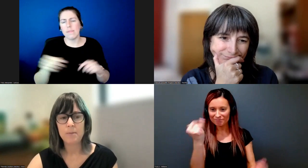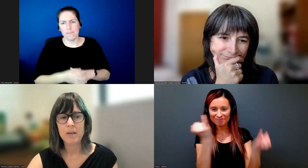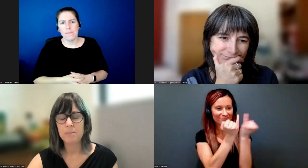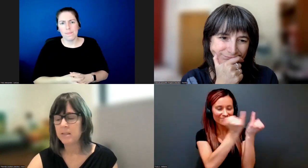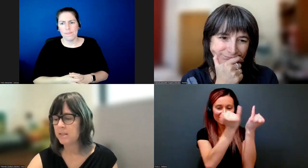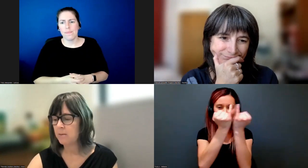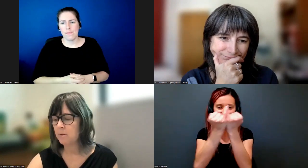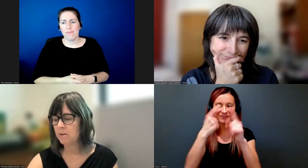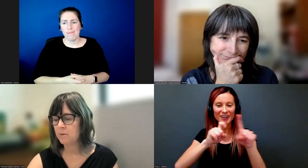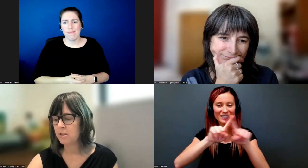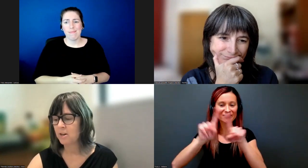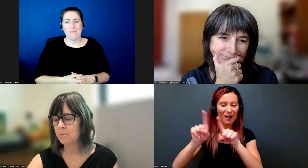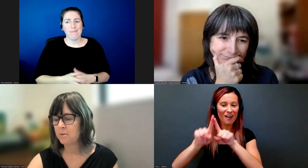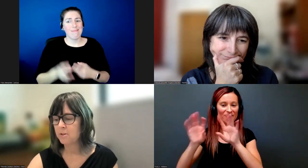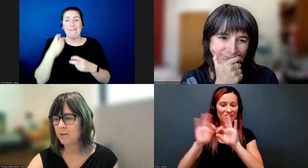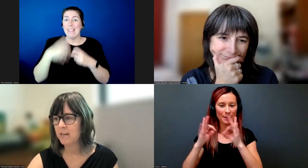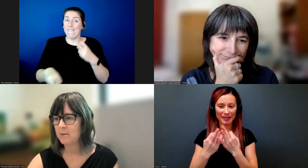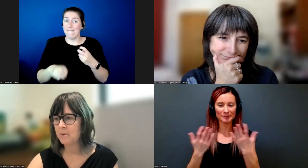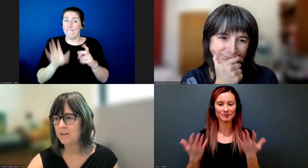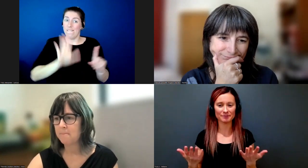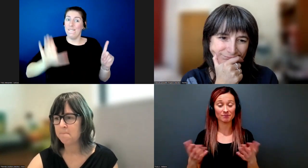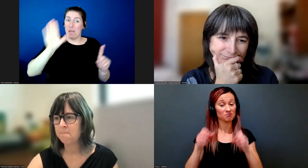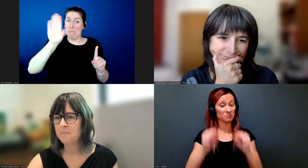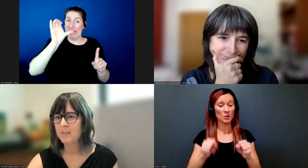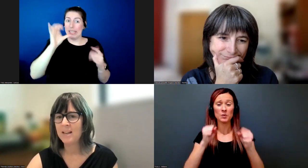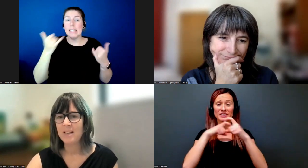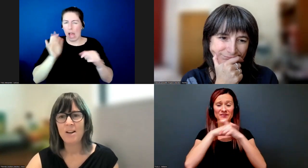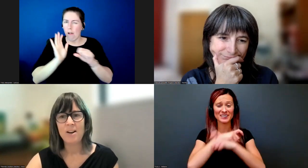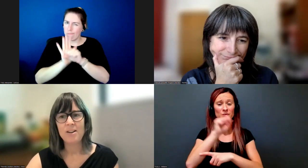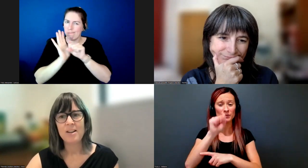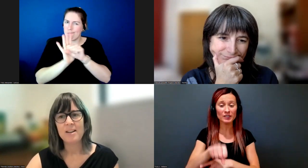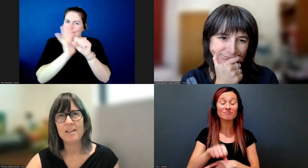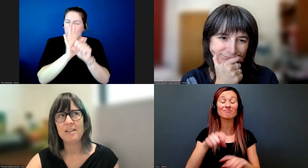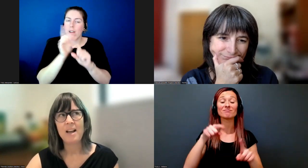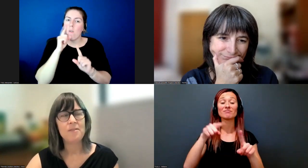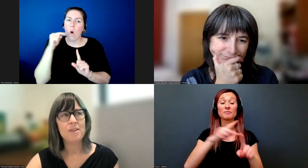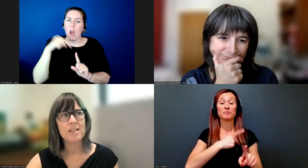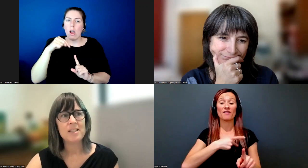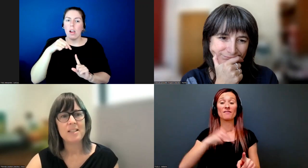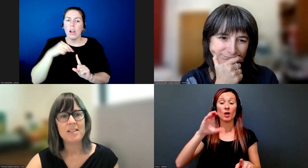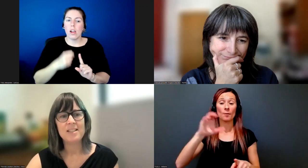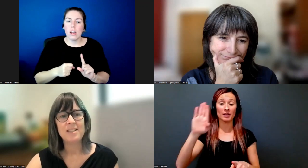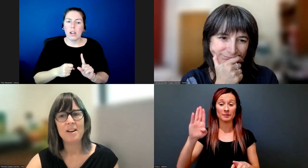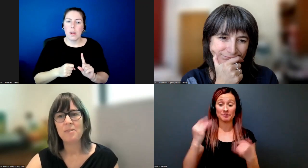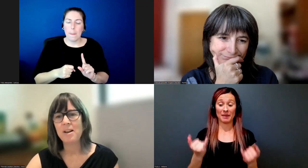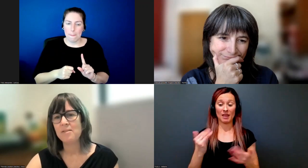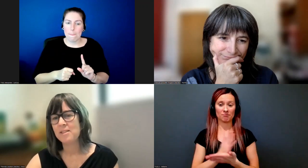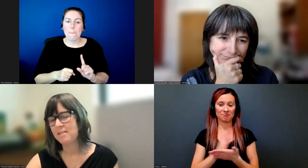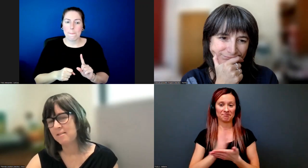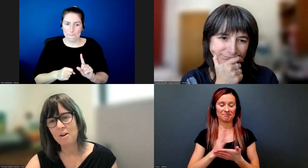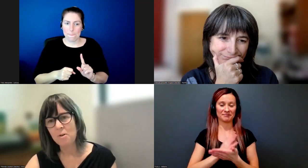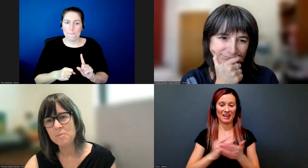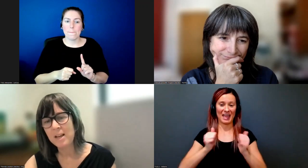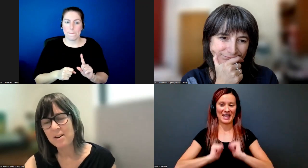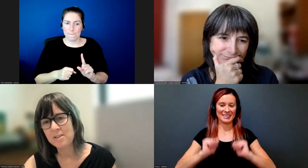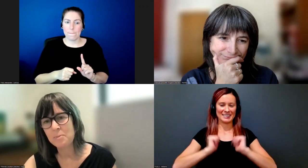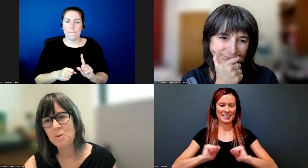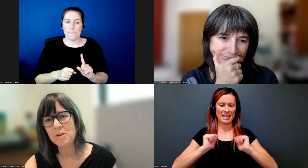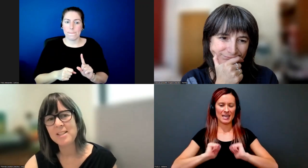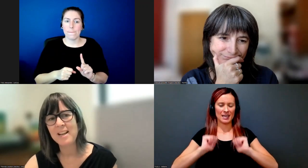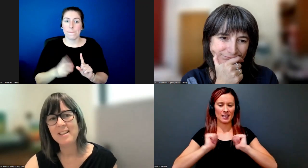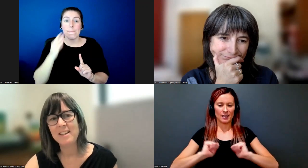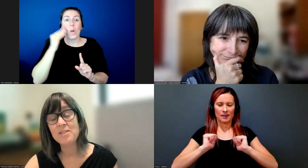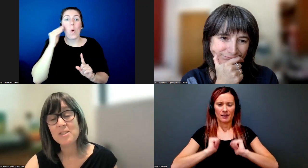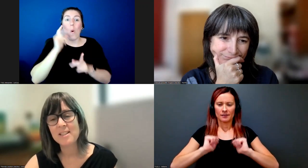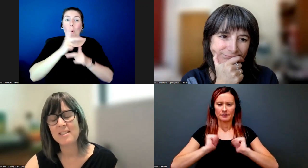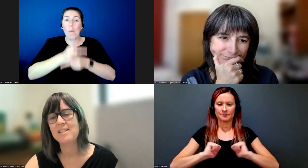I mean, in BC, we're trying to push right now on advocacy around home care supports,